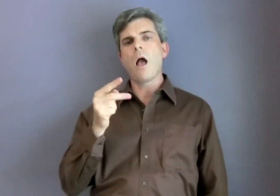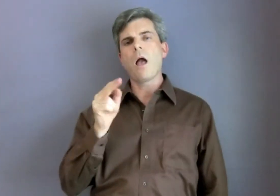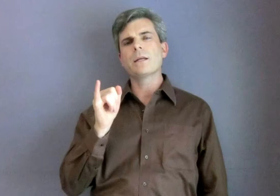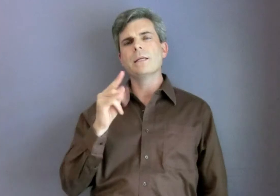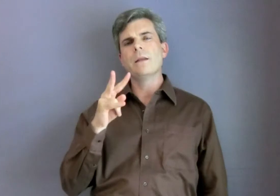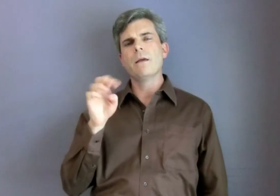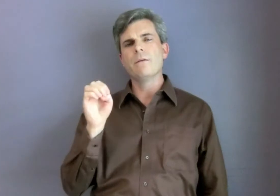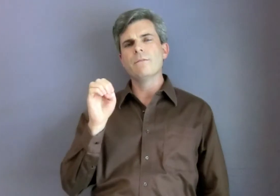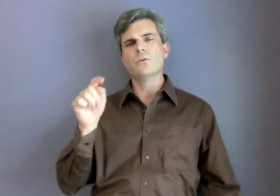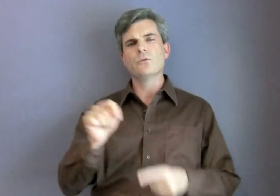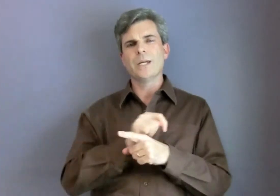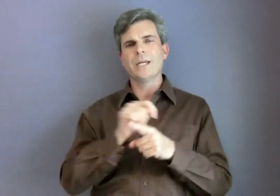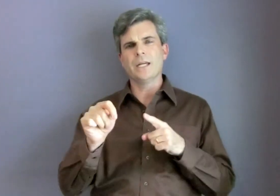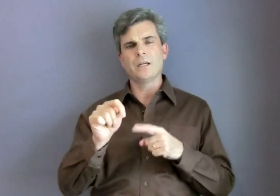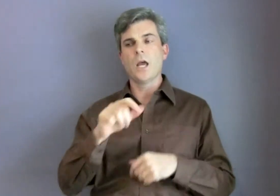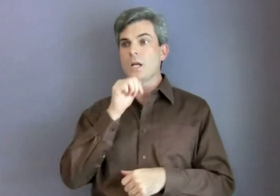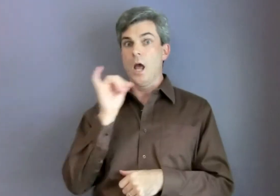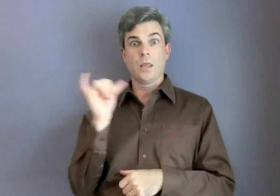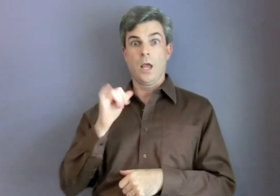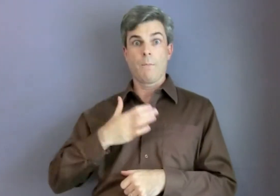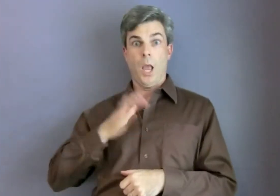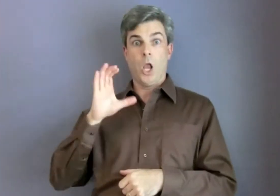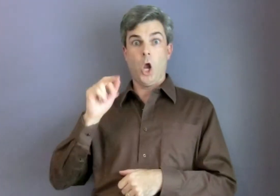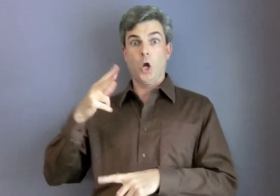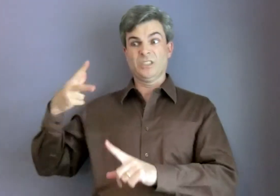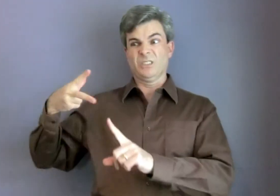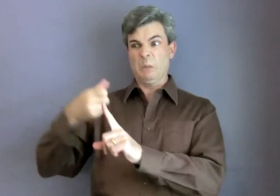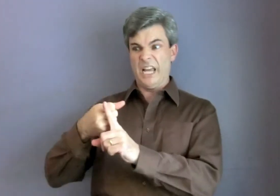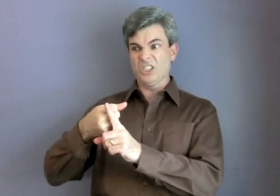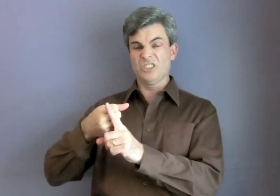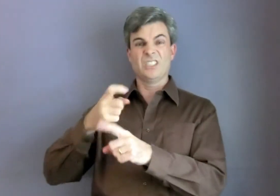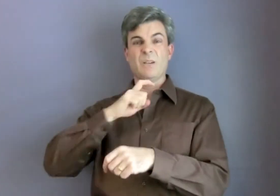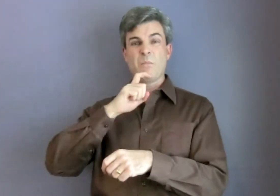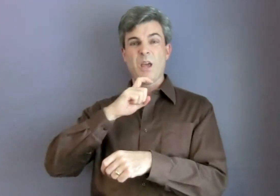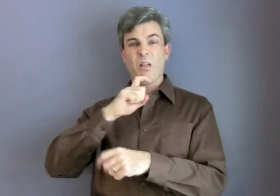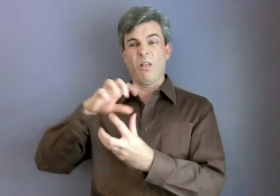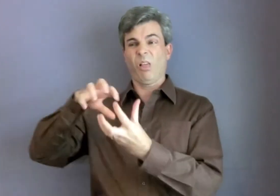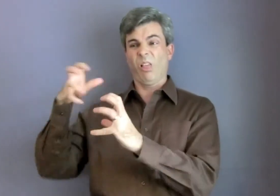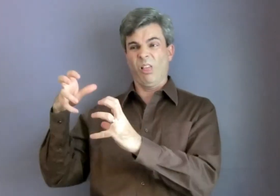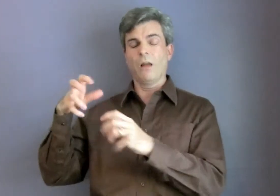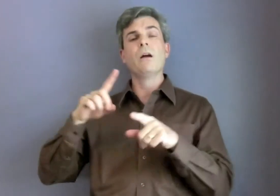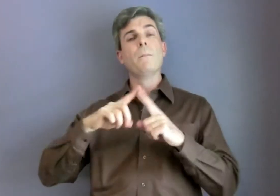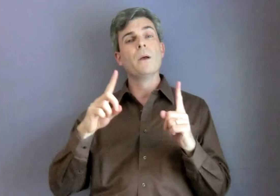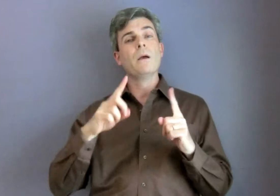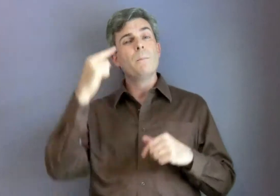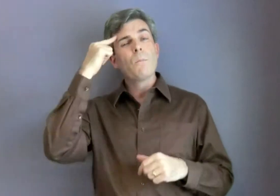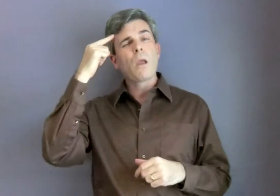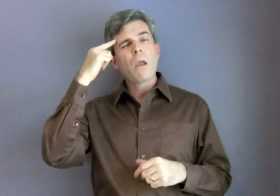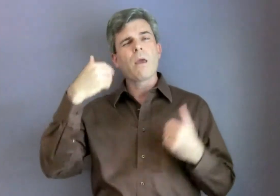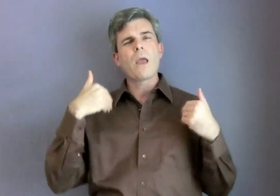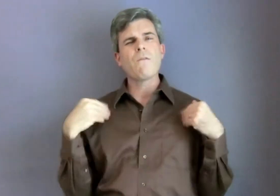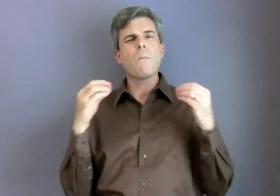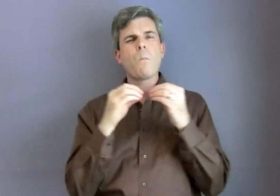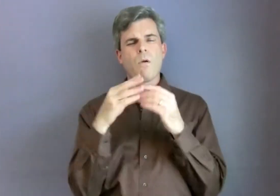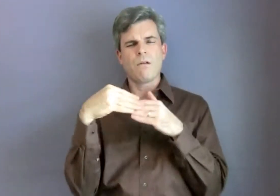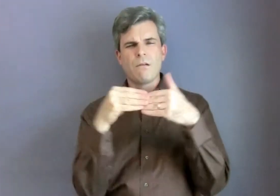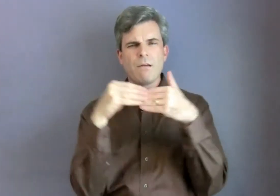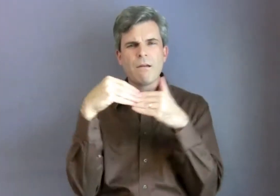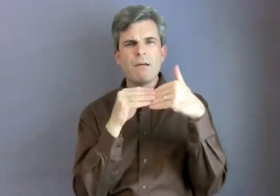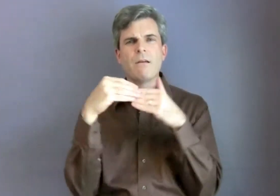brain means that there is always a possibility with treatment to train the brain so that you can regain and raise your level of awareness and